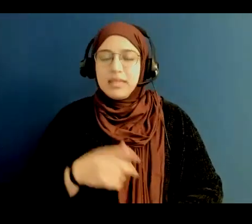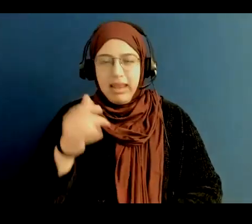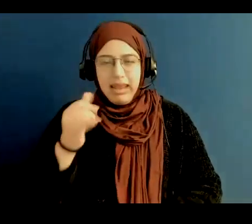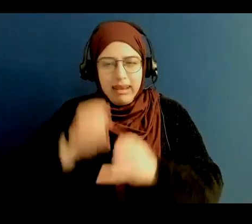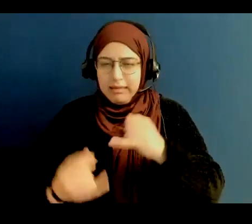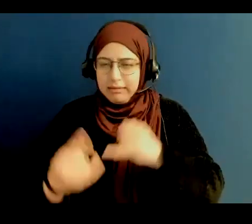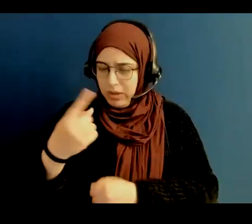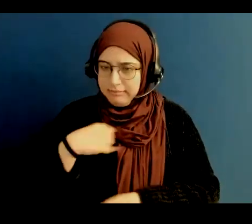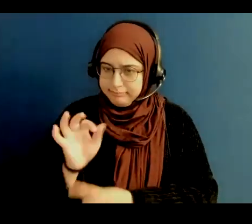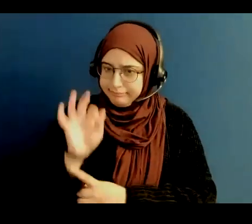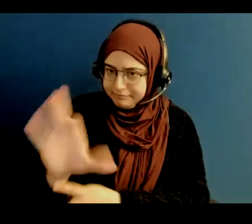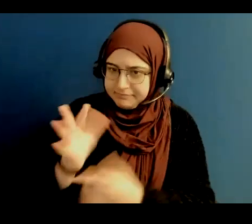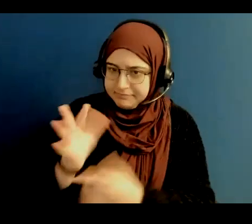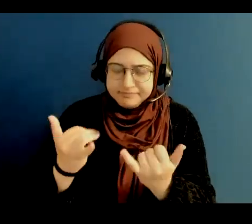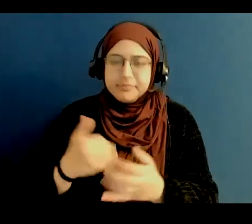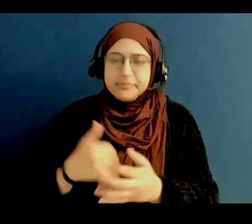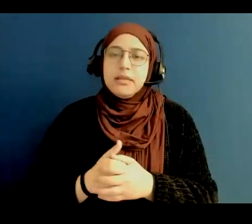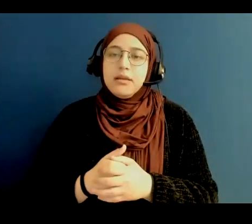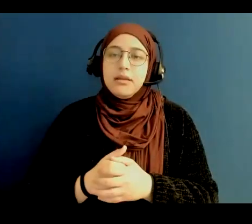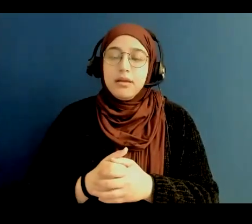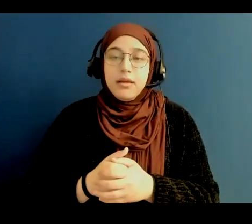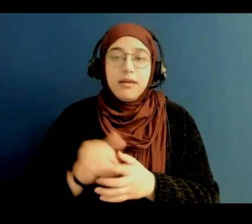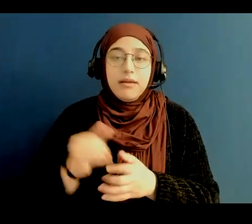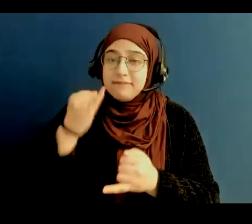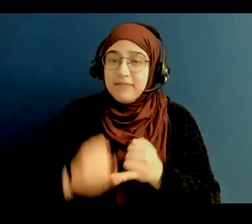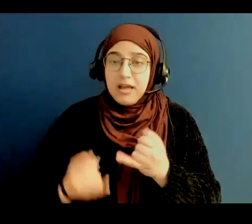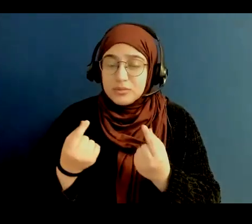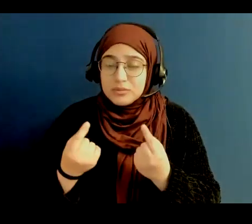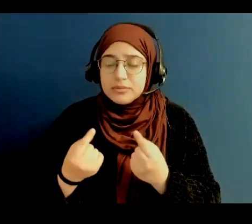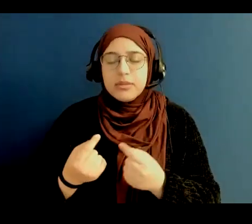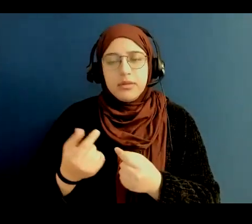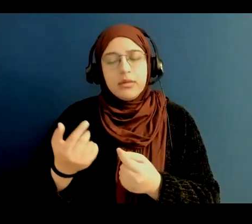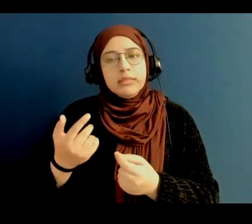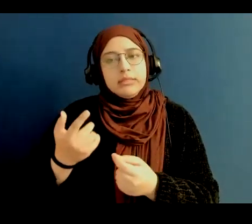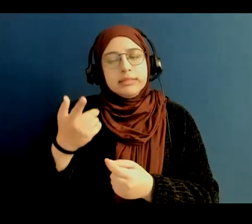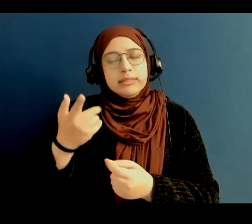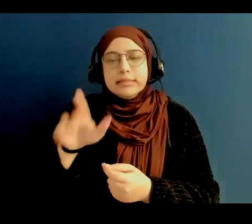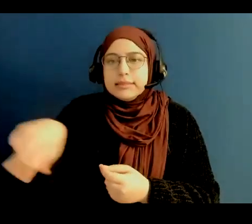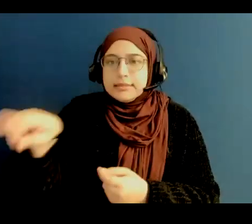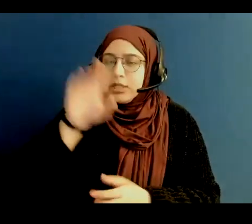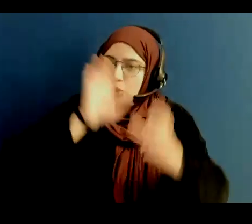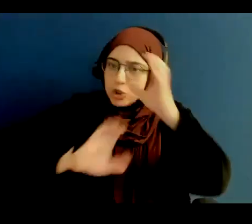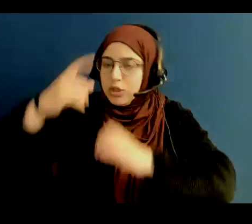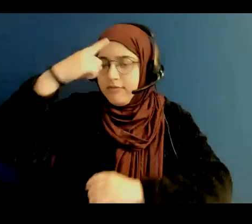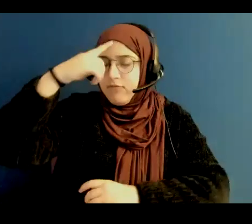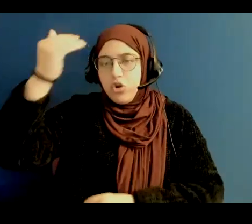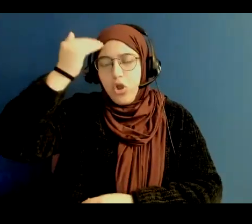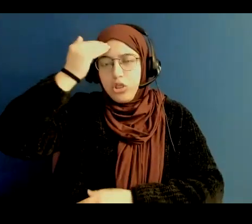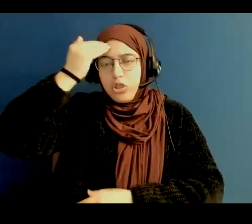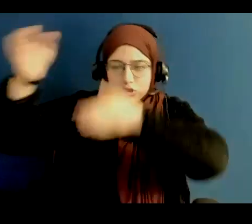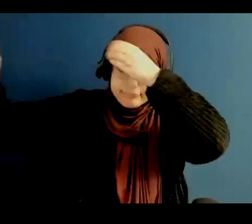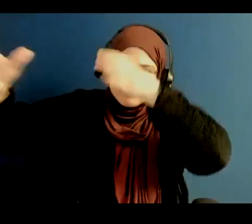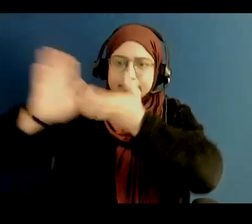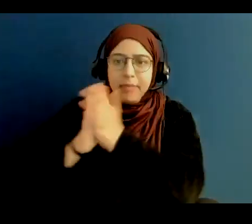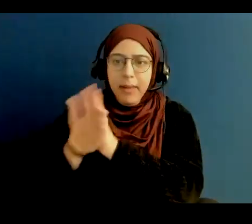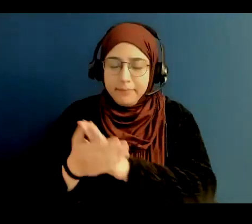So the final tip that I wanted to talk about is seeking knowledge. Now, seeking knowledge is very important.